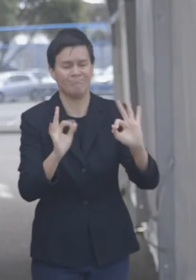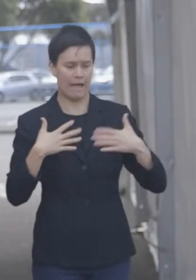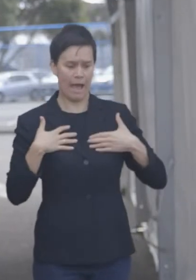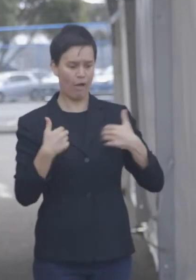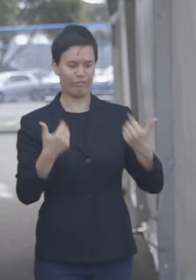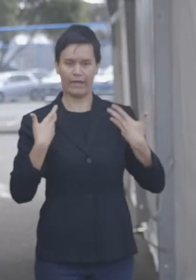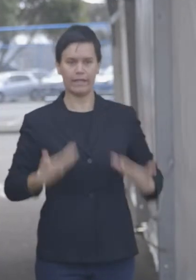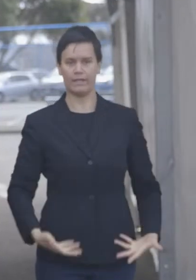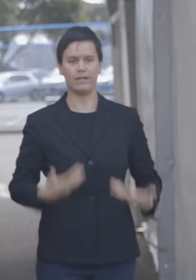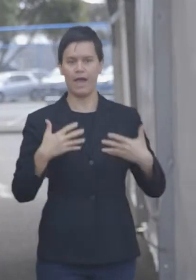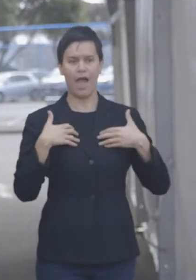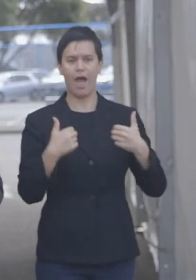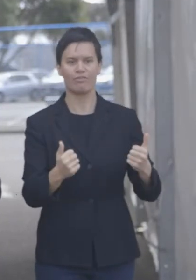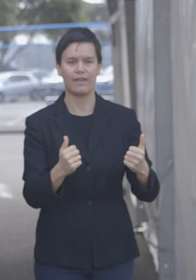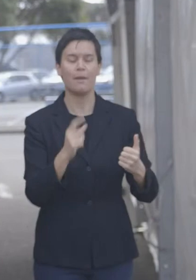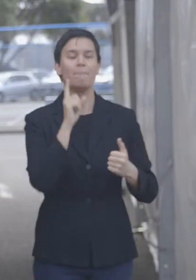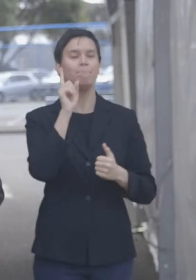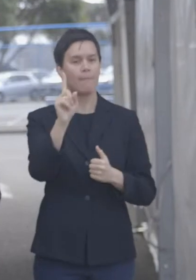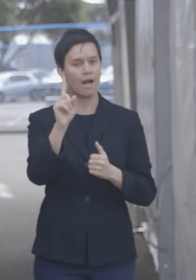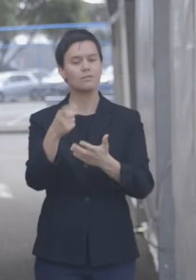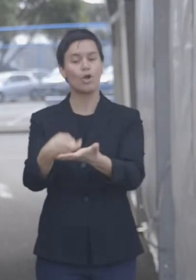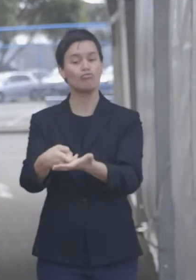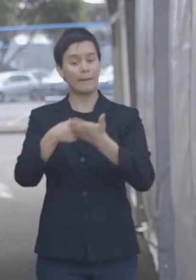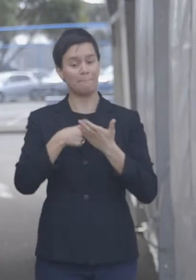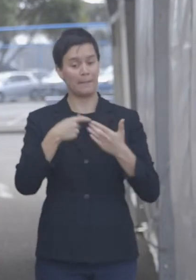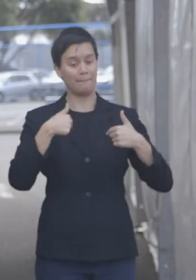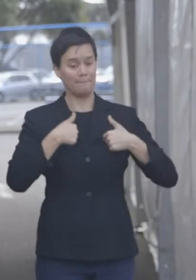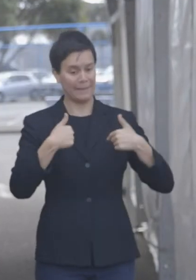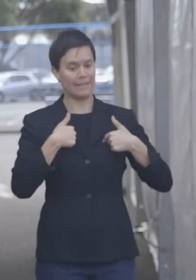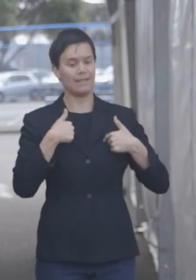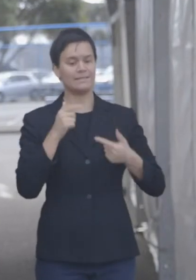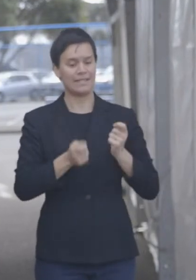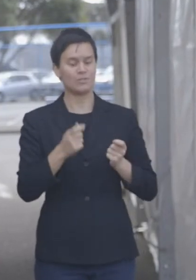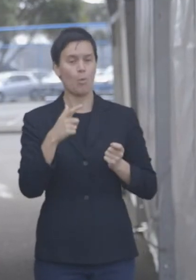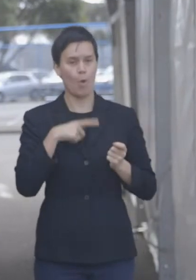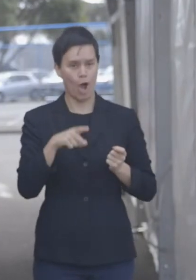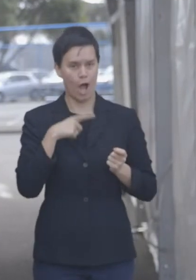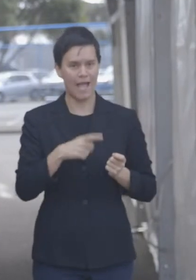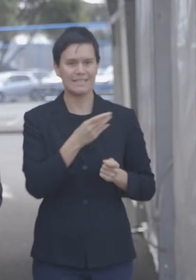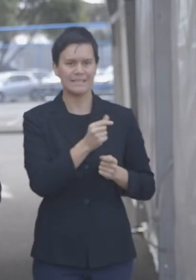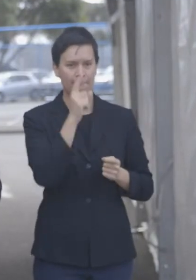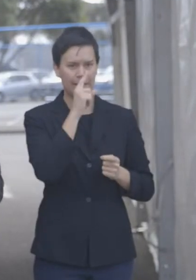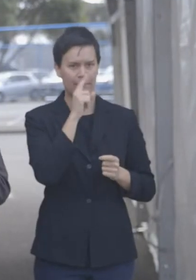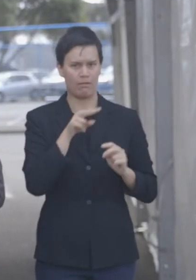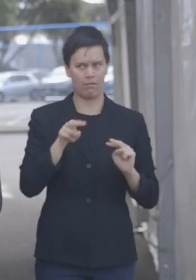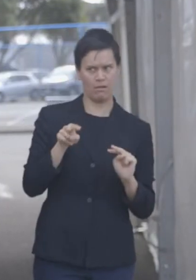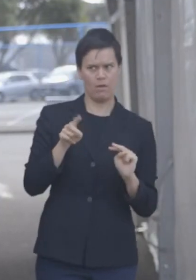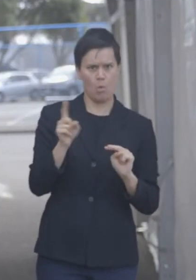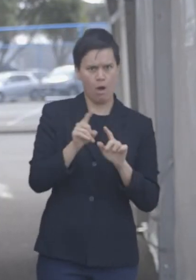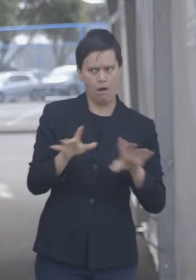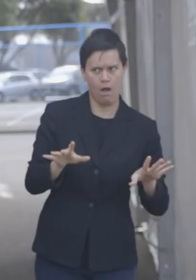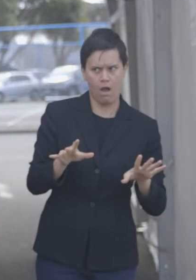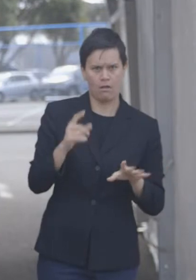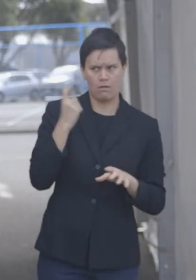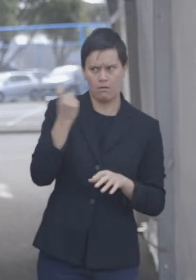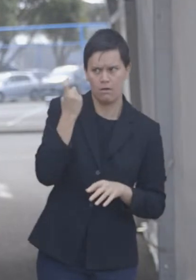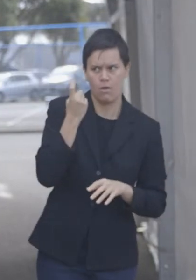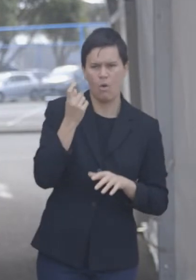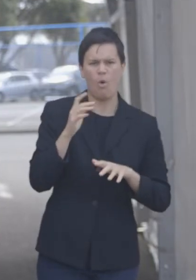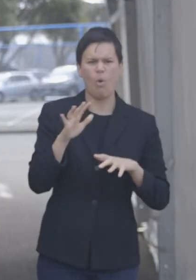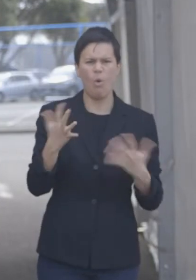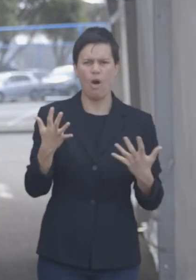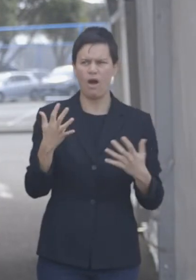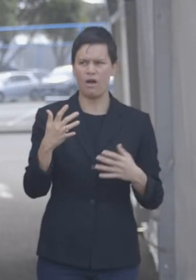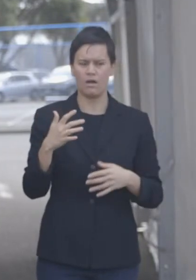partly just to show people what's involved, because there are, some people do find it a bit unpleasant. I'll be able to give a readout on that, and